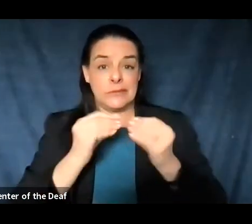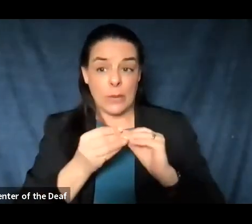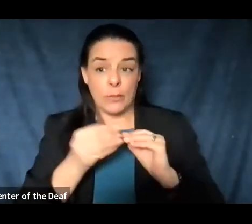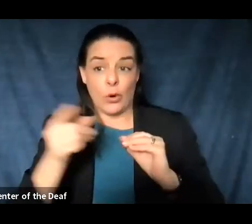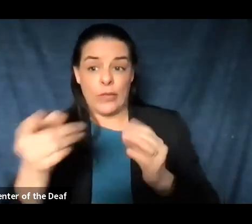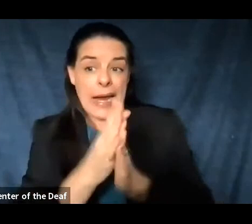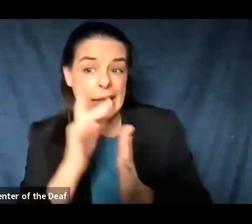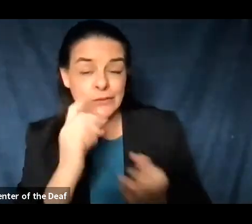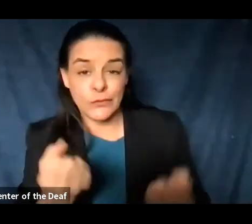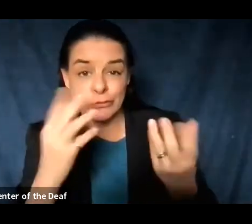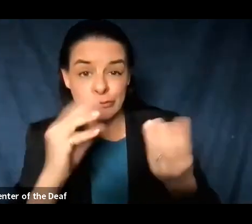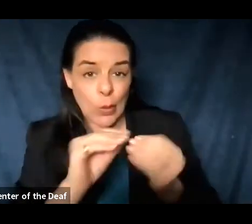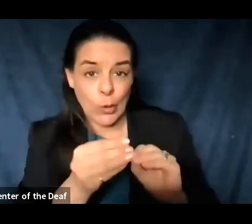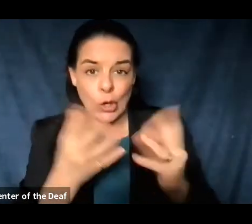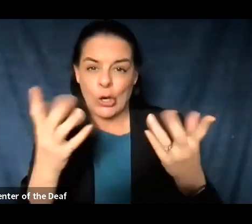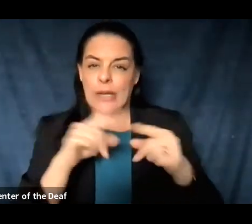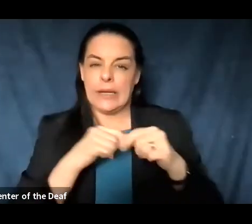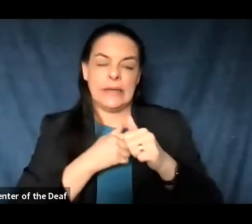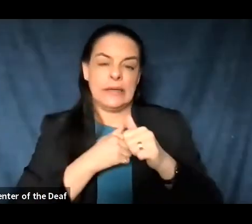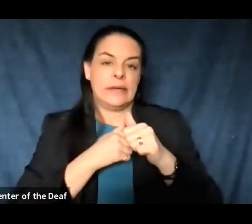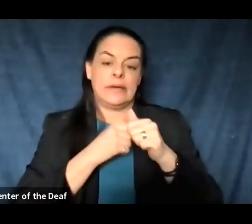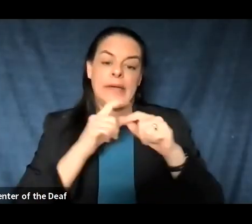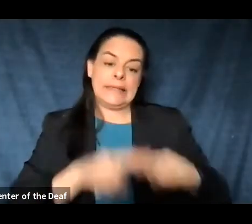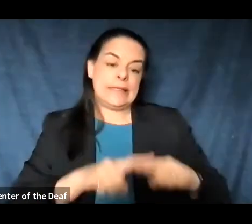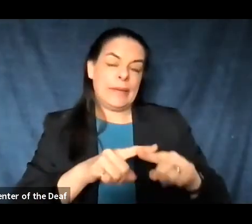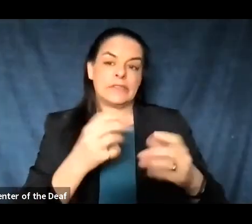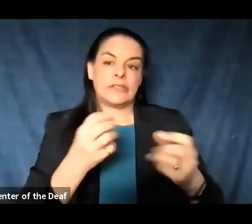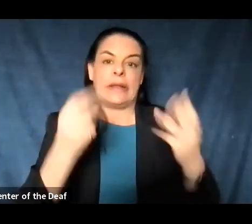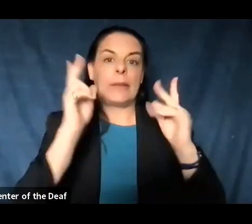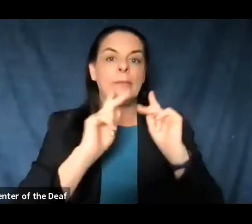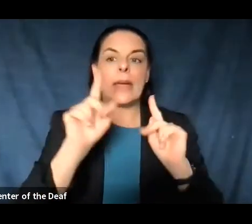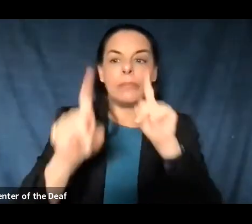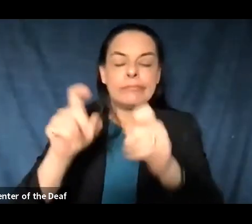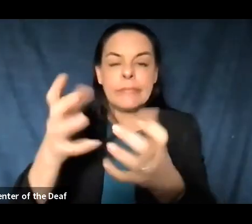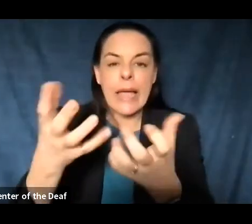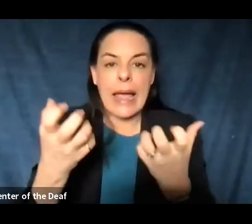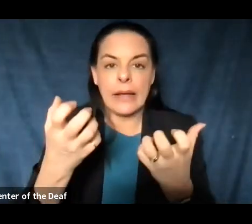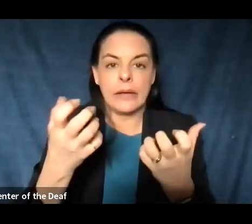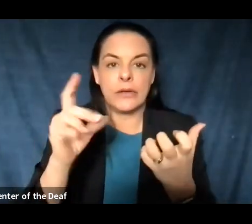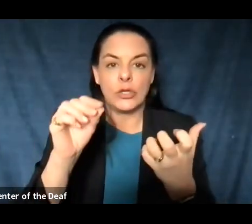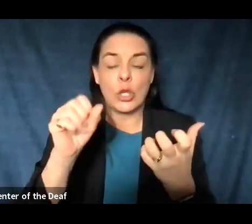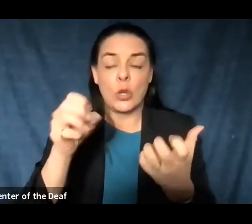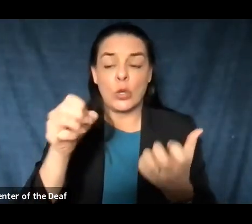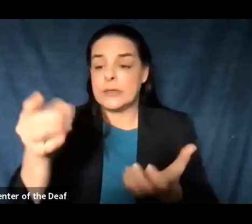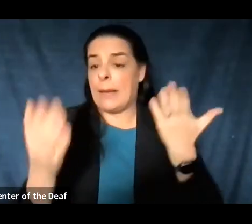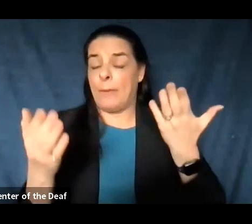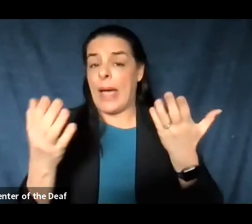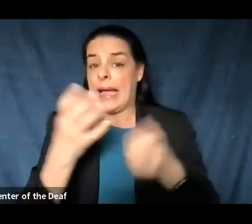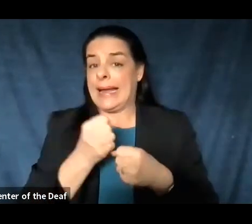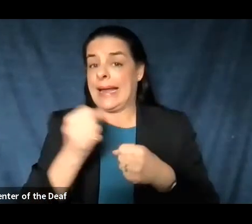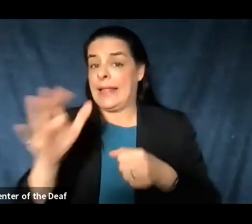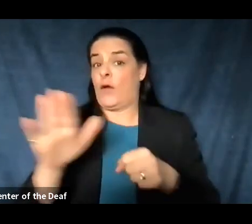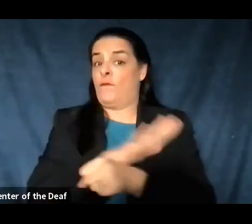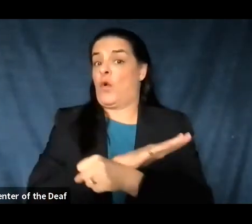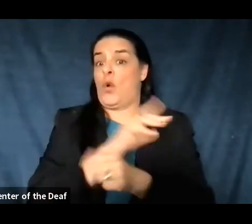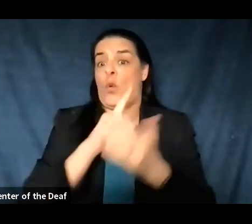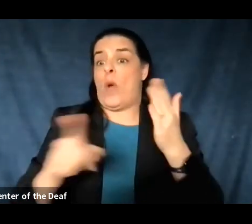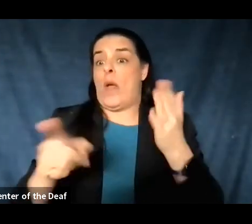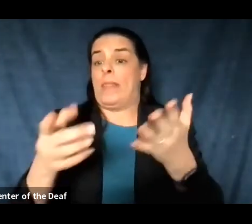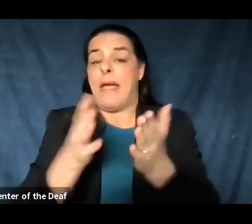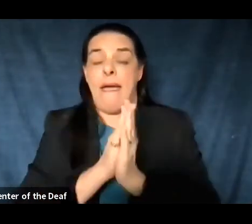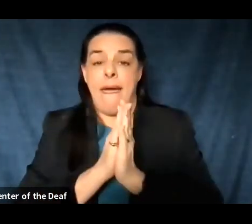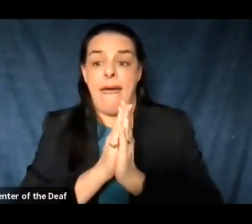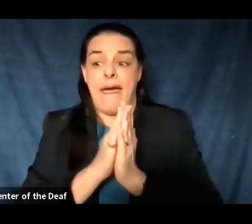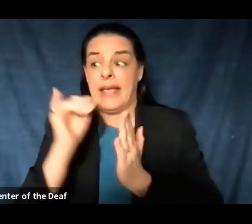number based on how many people are asking for doses. They may get their full ask on a week where we get